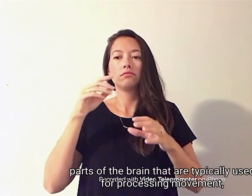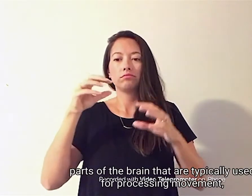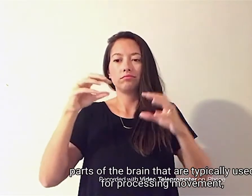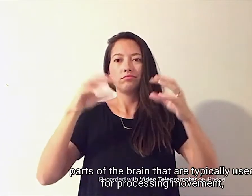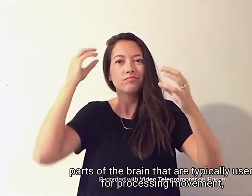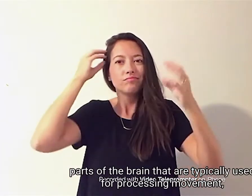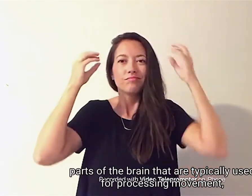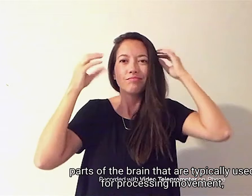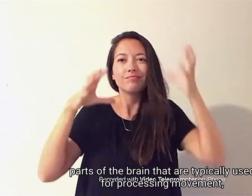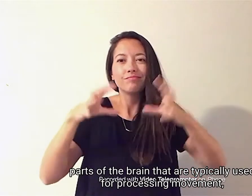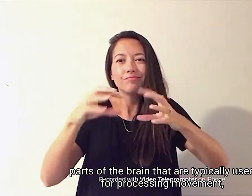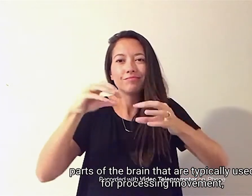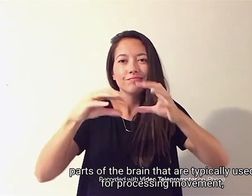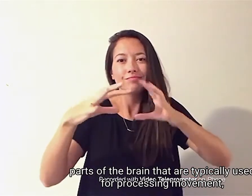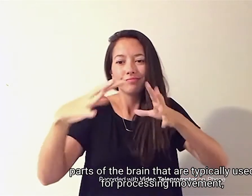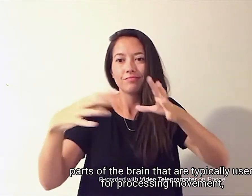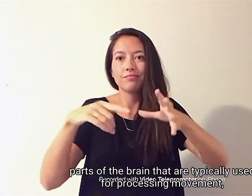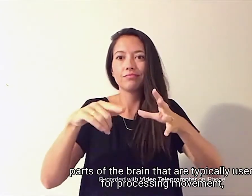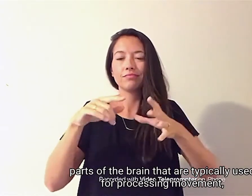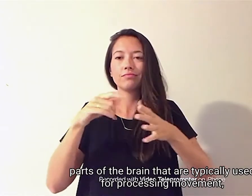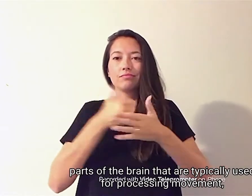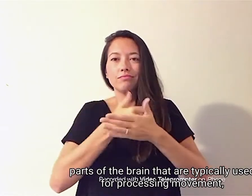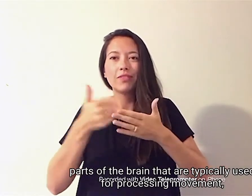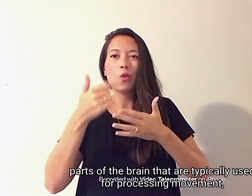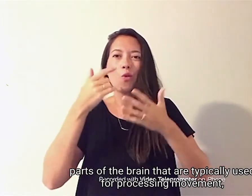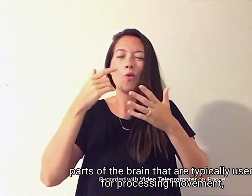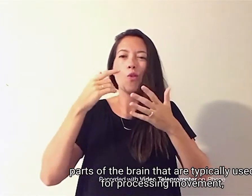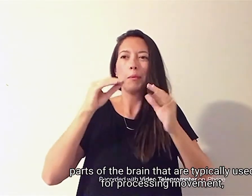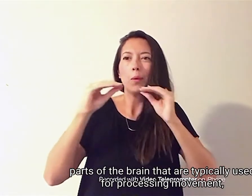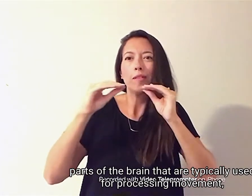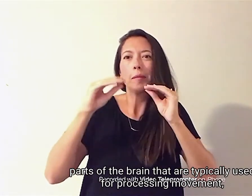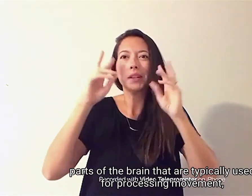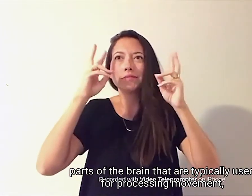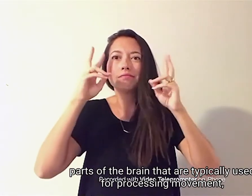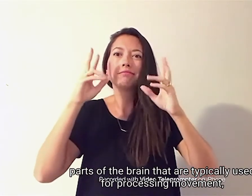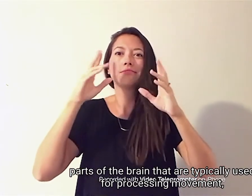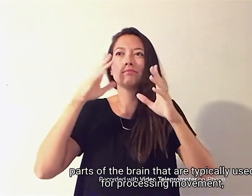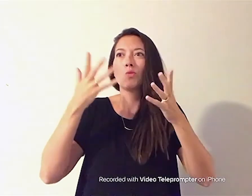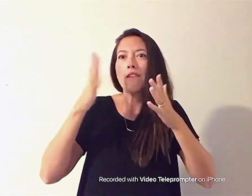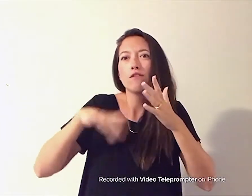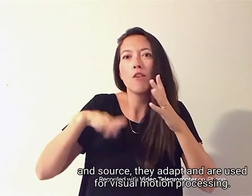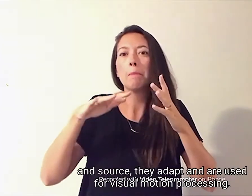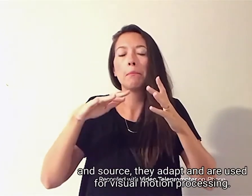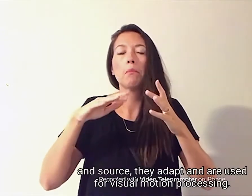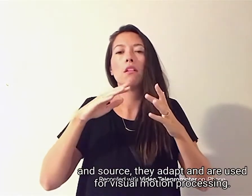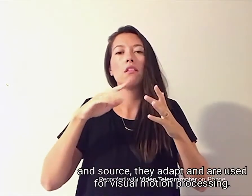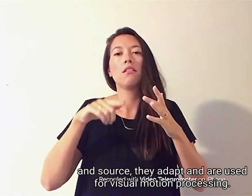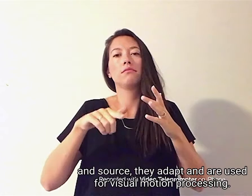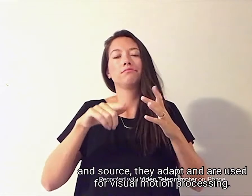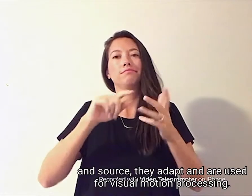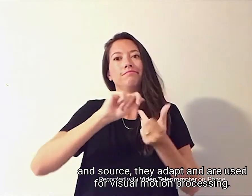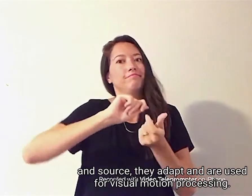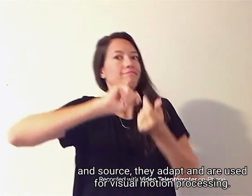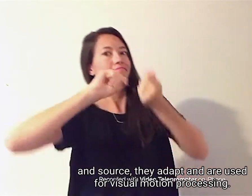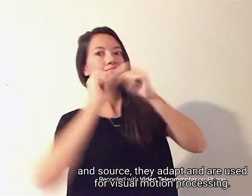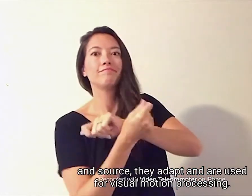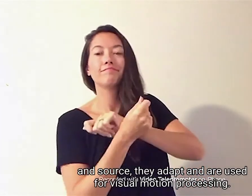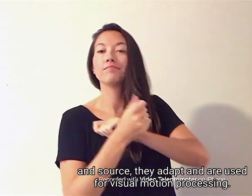parts of the brain that are typically used for processing movement and source, they